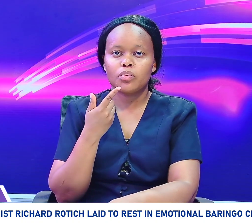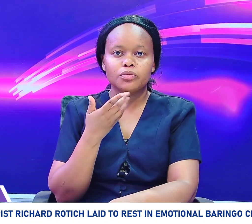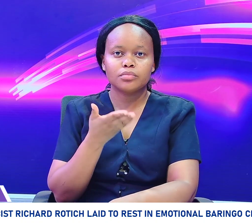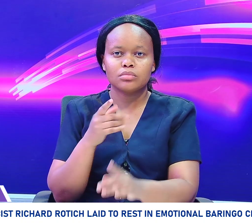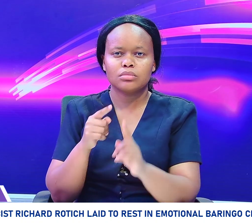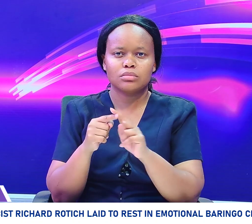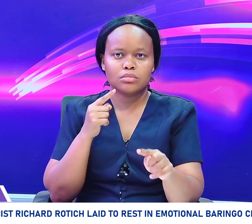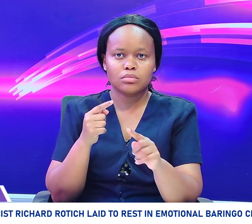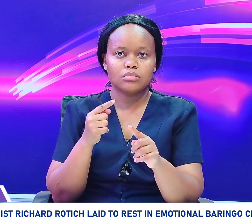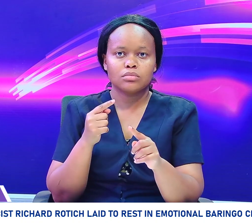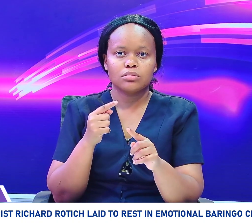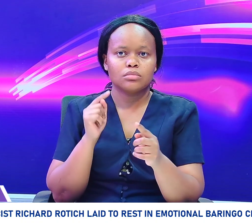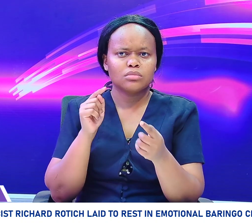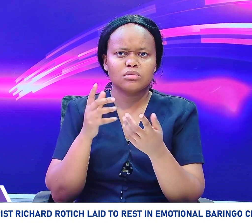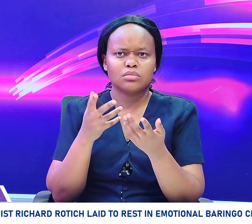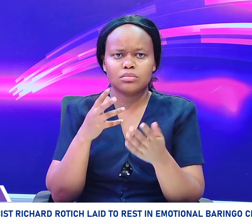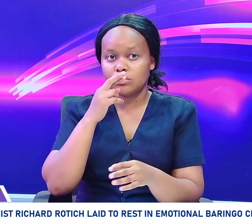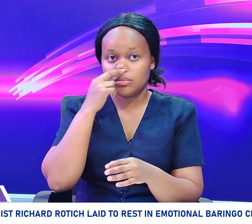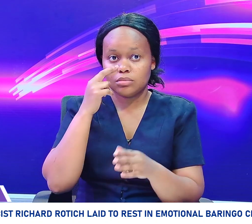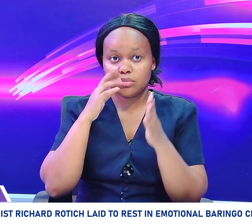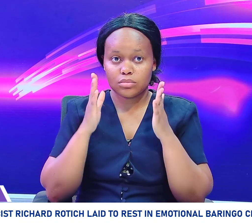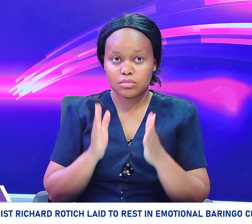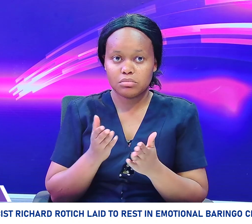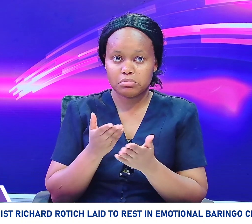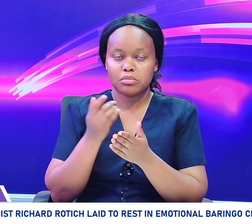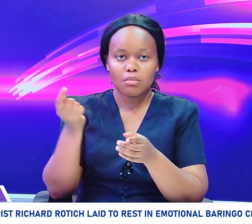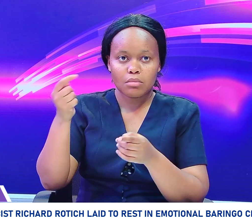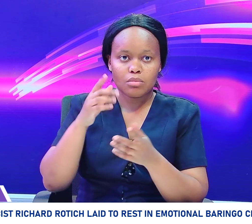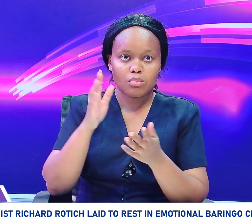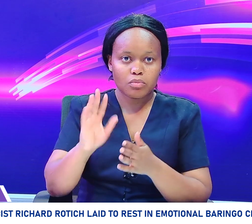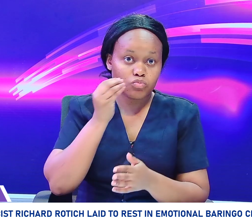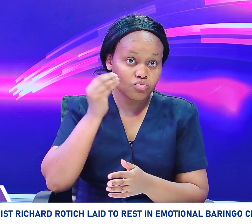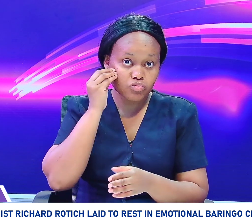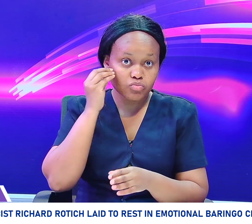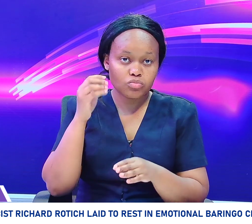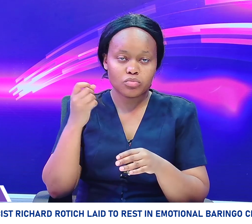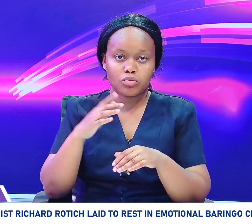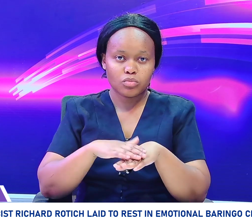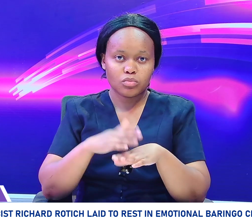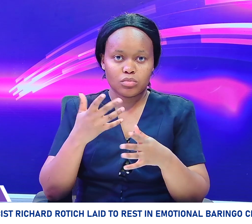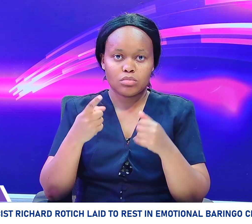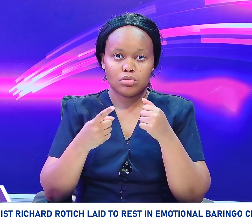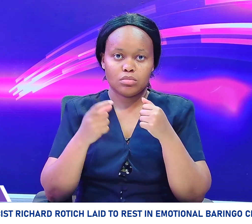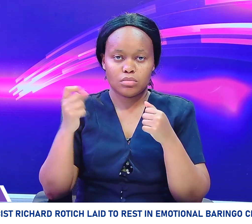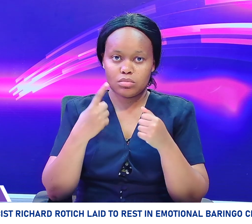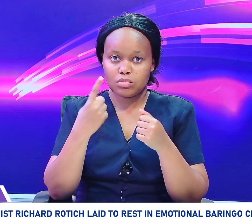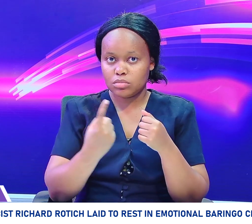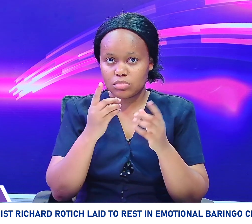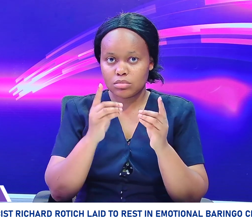killed by armed robbers at his home on January 6th, has been laid to rest on Saturday in a highly